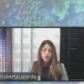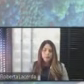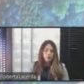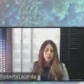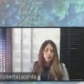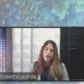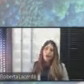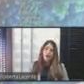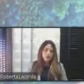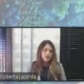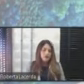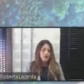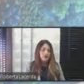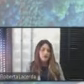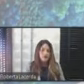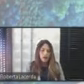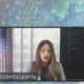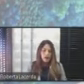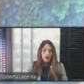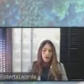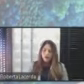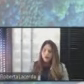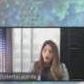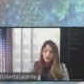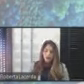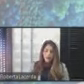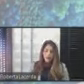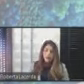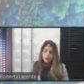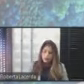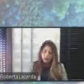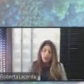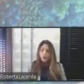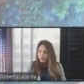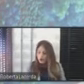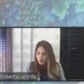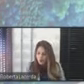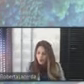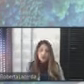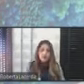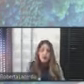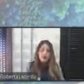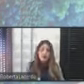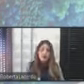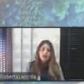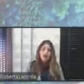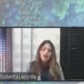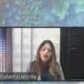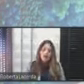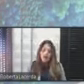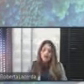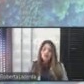for the abrupt fall of TCD4 lymphocytes and launch, a posteriori, the basis